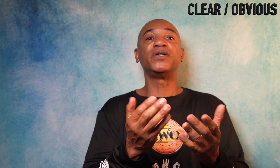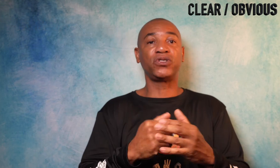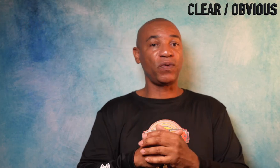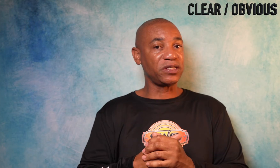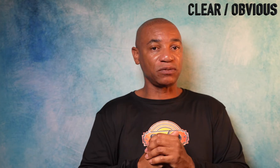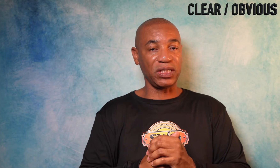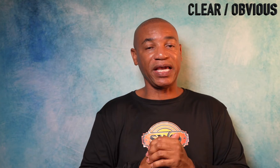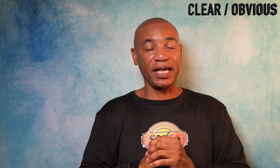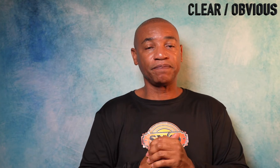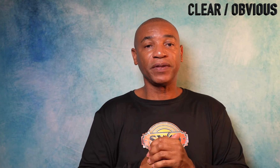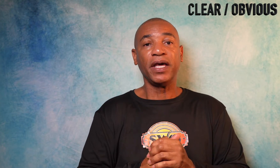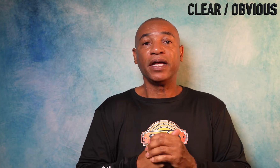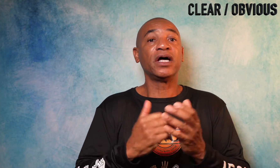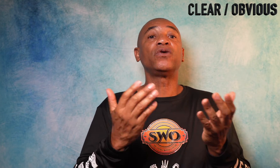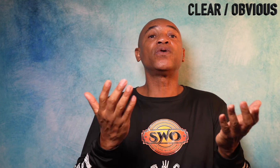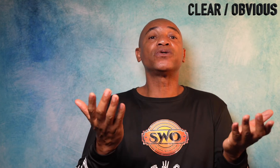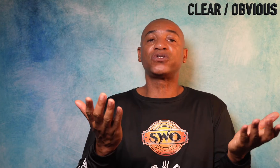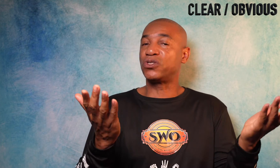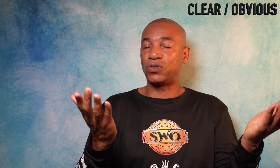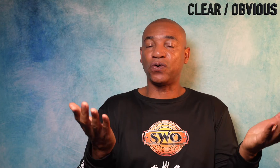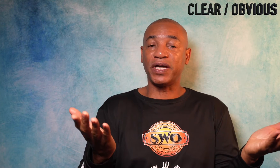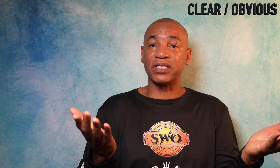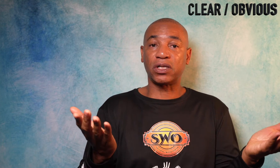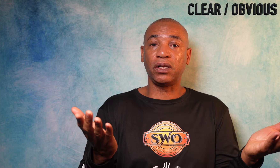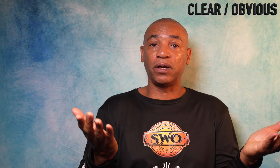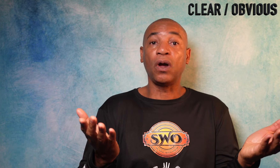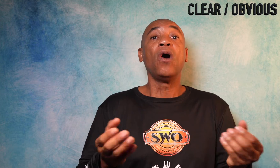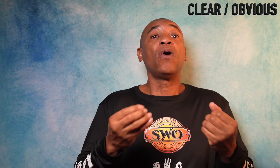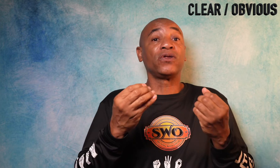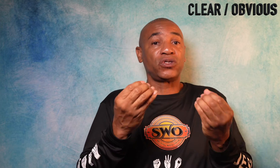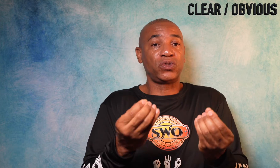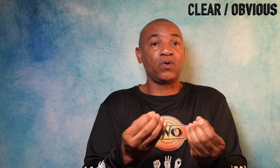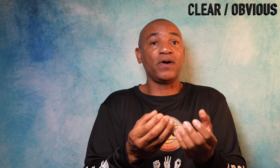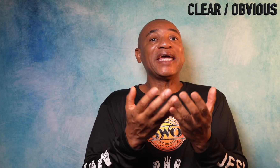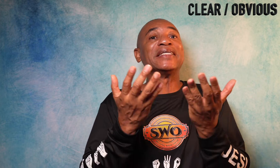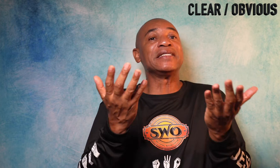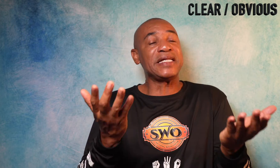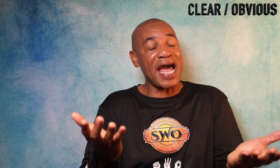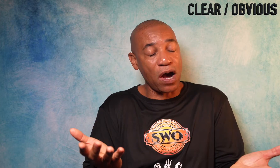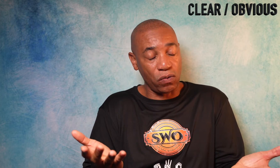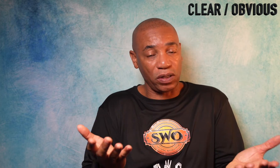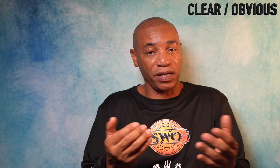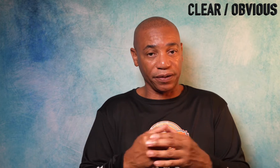of ways of saying it. In other words, the story is clear or the story is now clear.